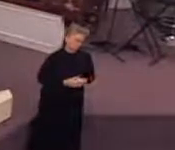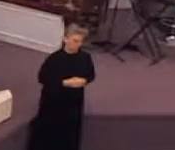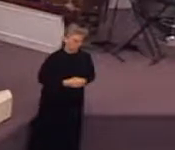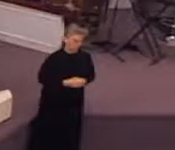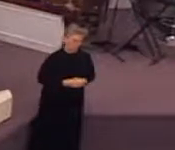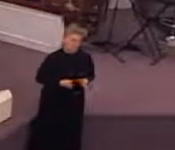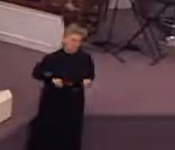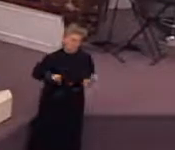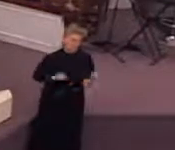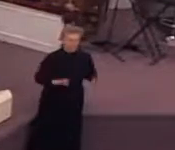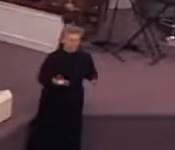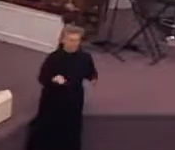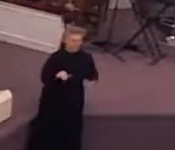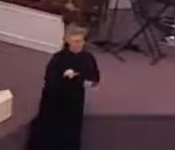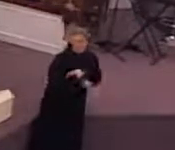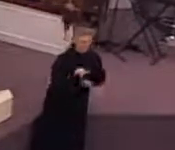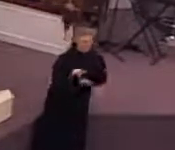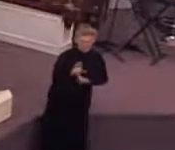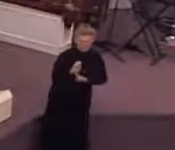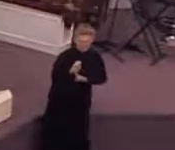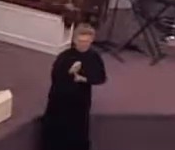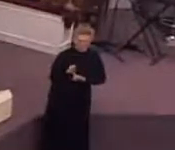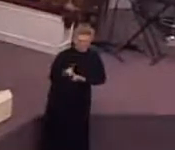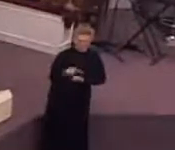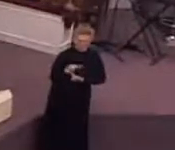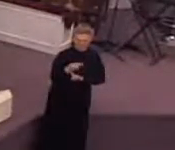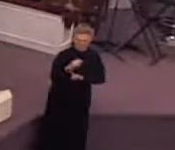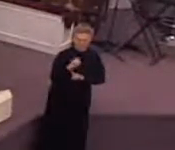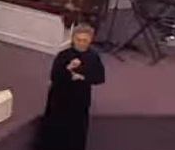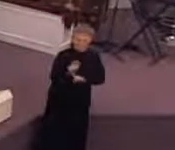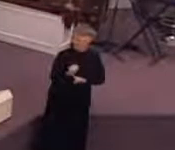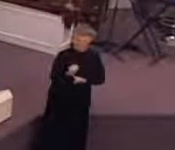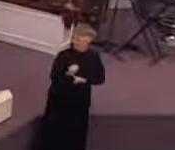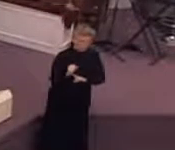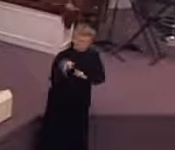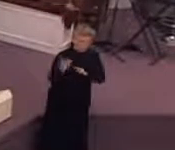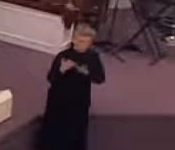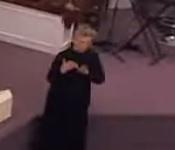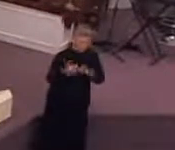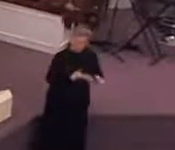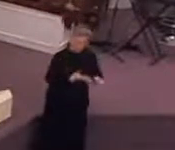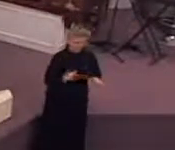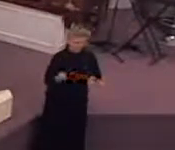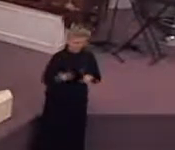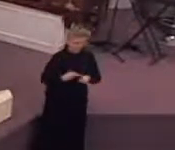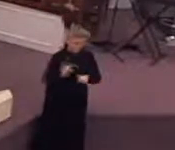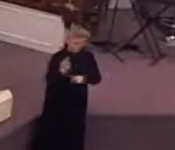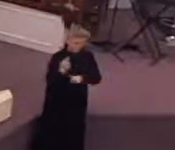Certainly don't want to be like Ephesus, who left their first love.